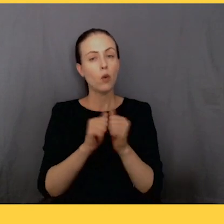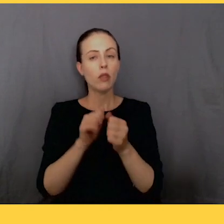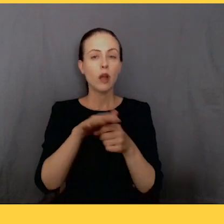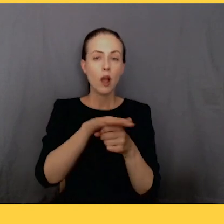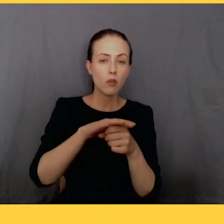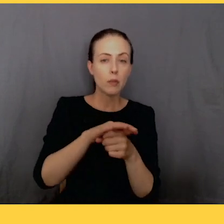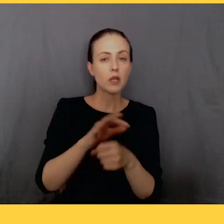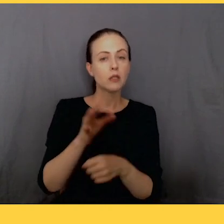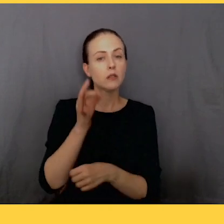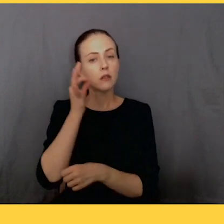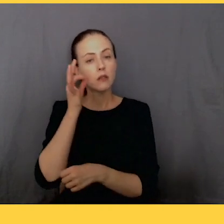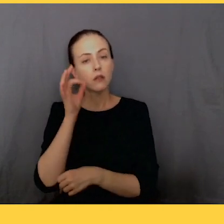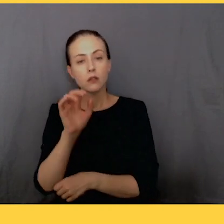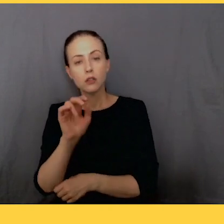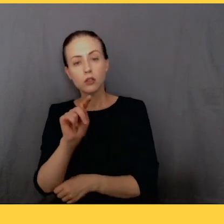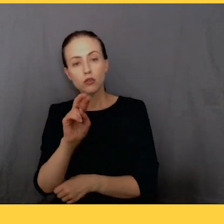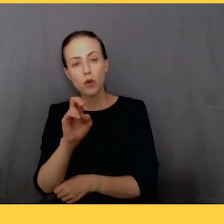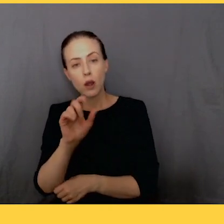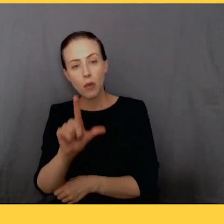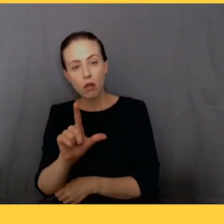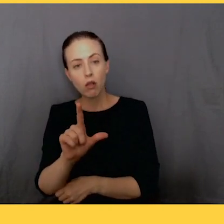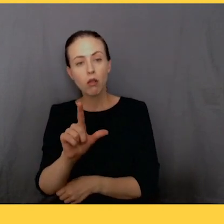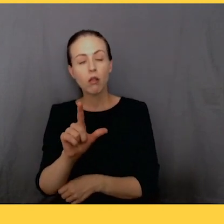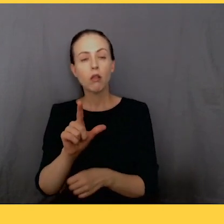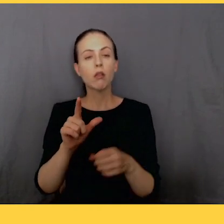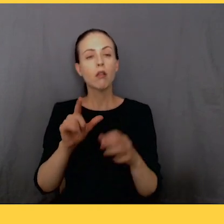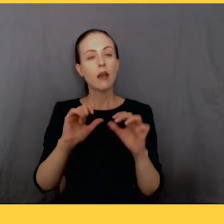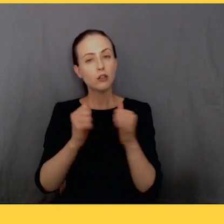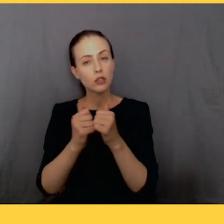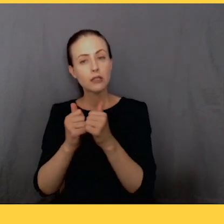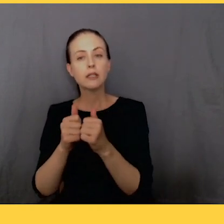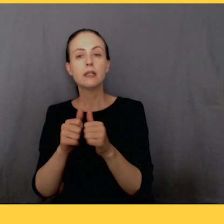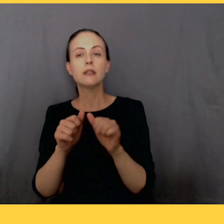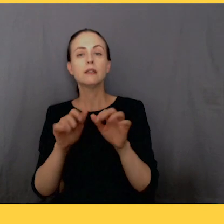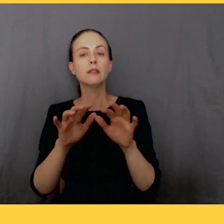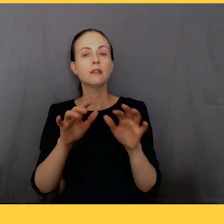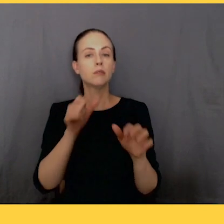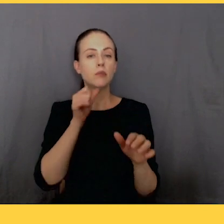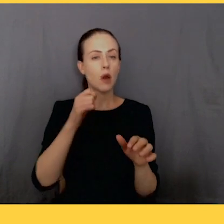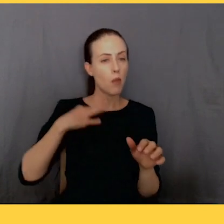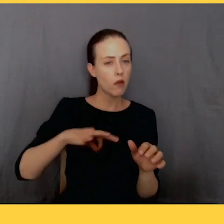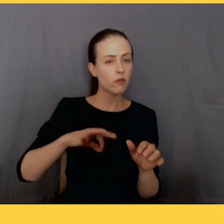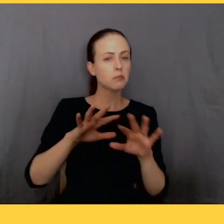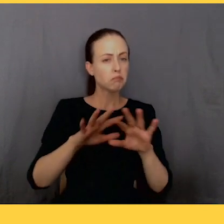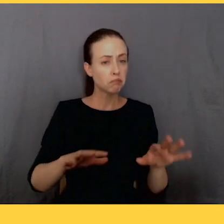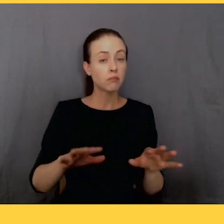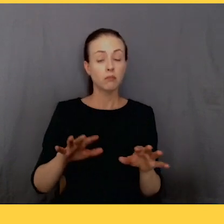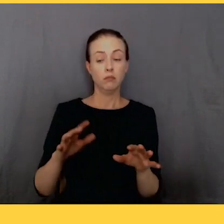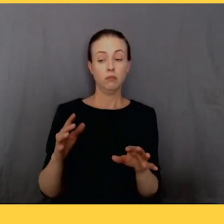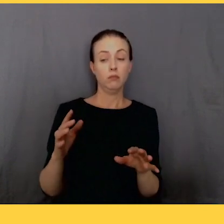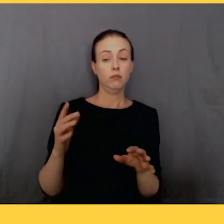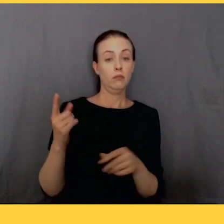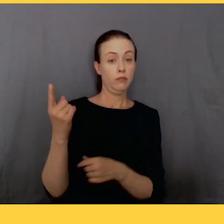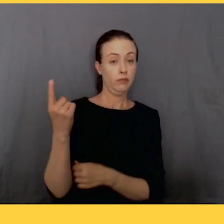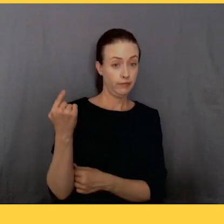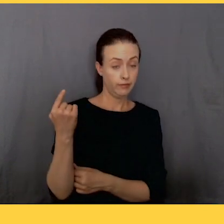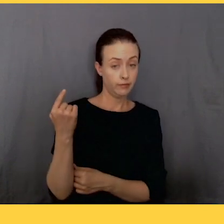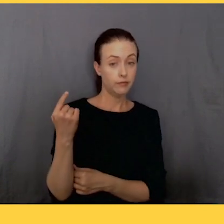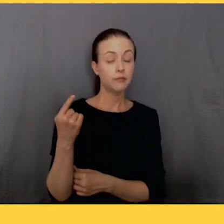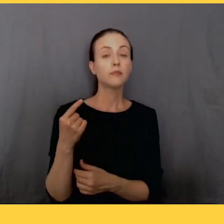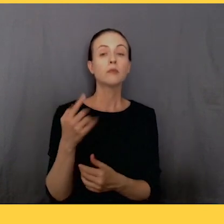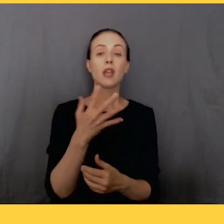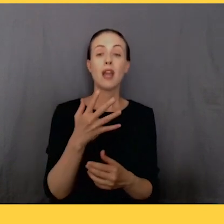officials, and community-based organizations, and the general public last year in 2019. we continue on similar pace